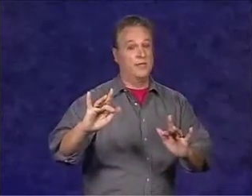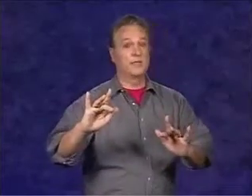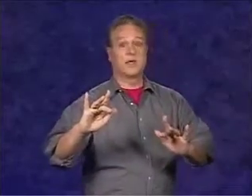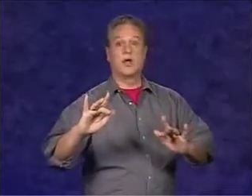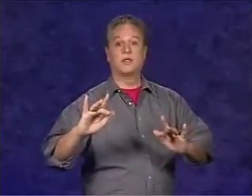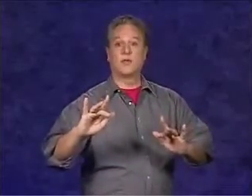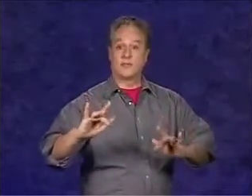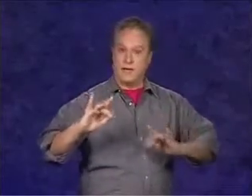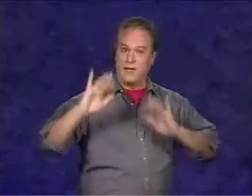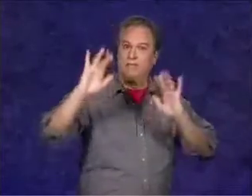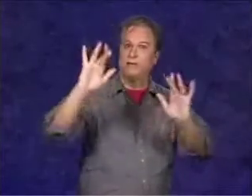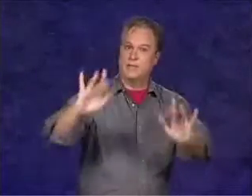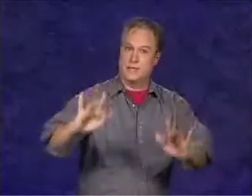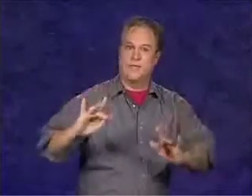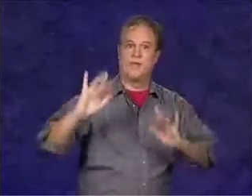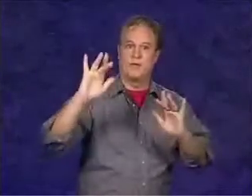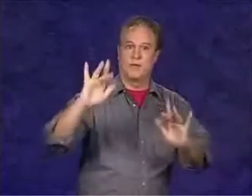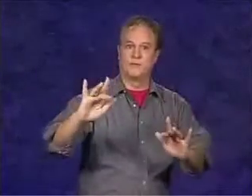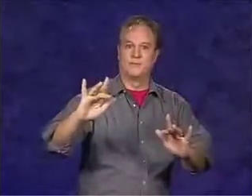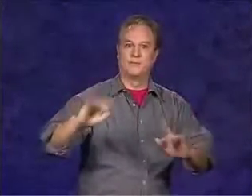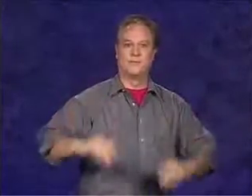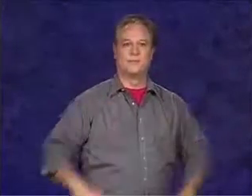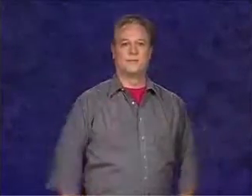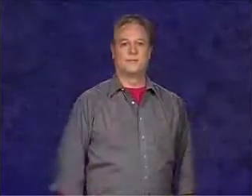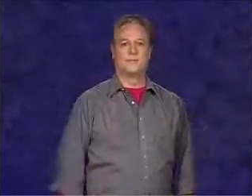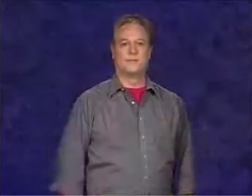is also the sign for sympathy.